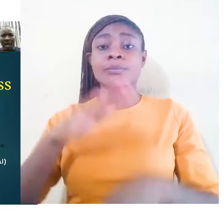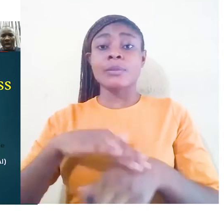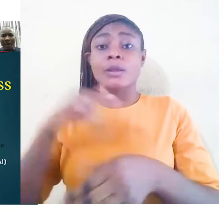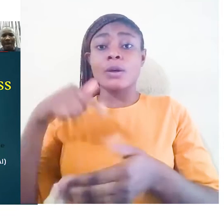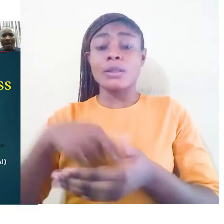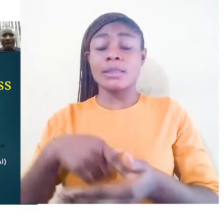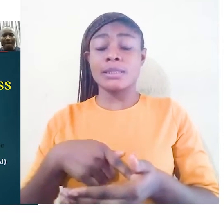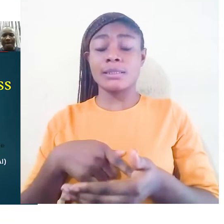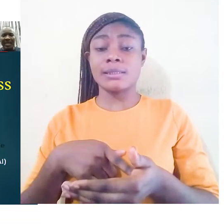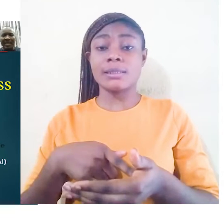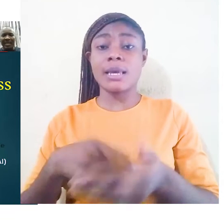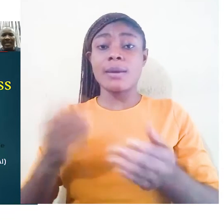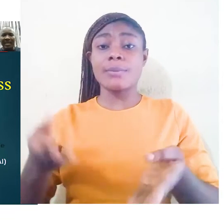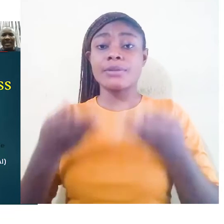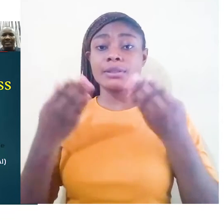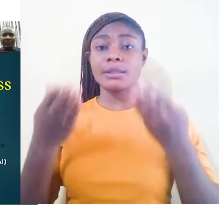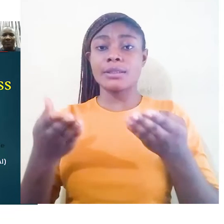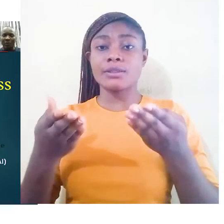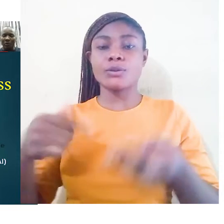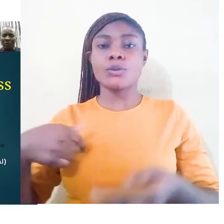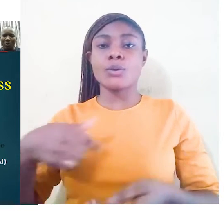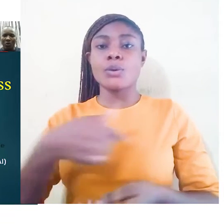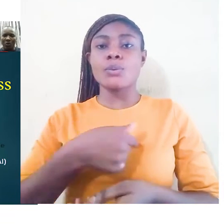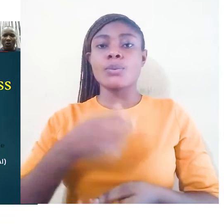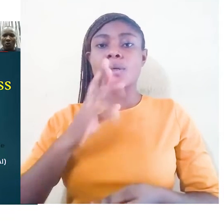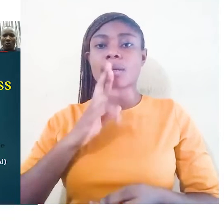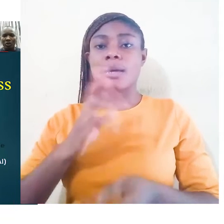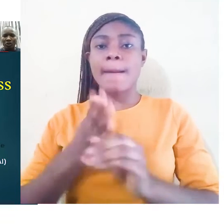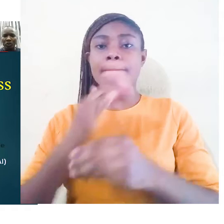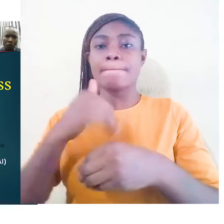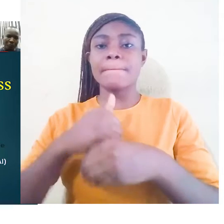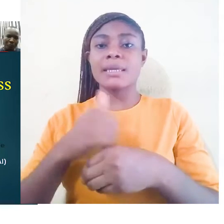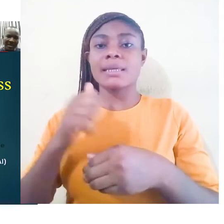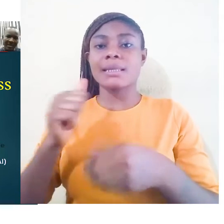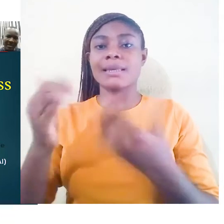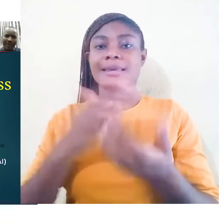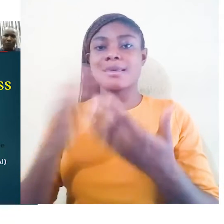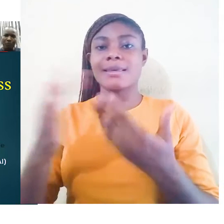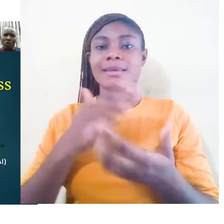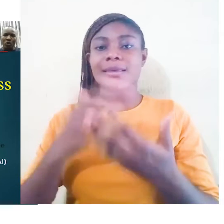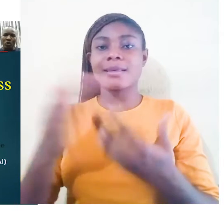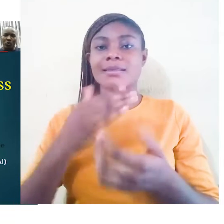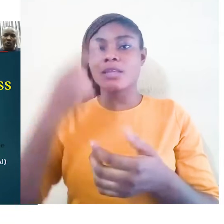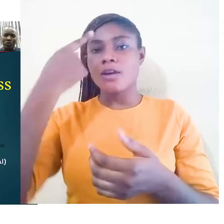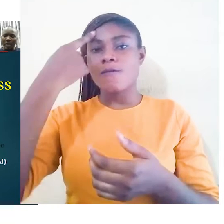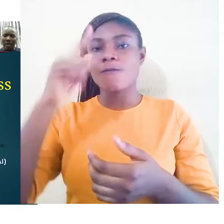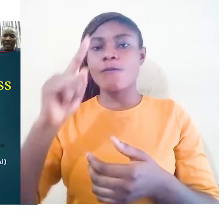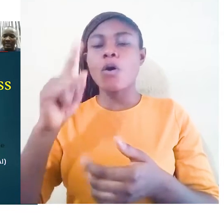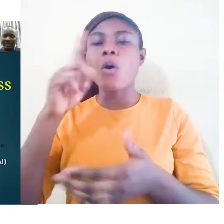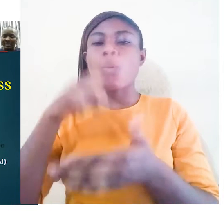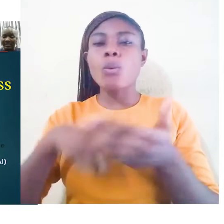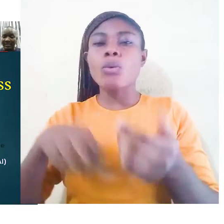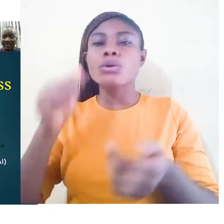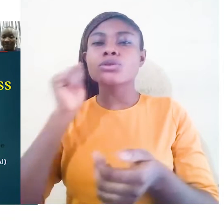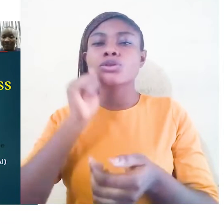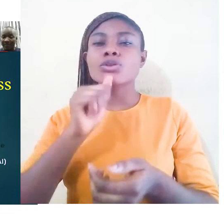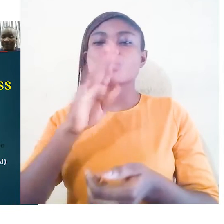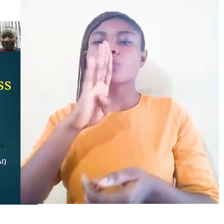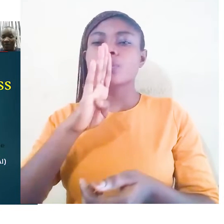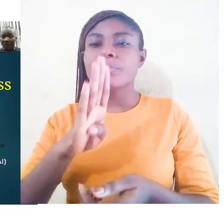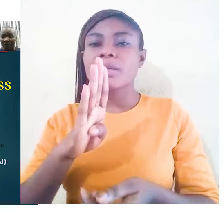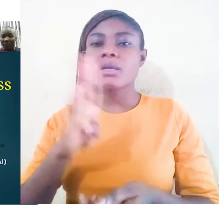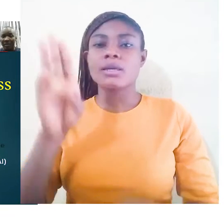presentation, we are making a case for what should be used as the